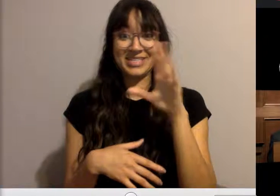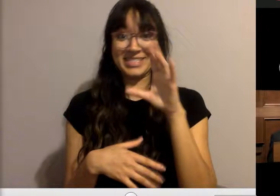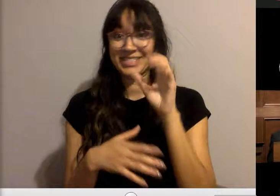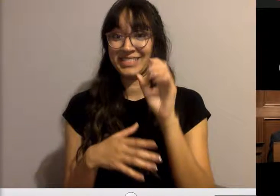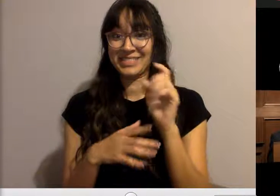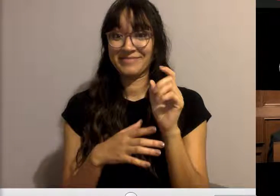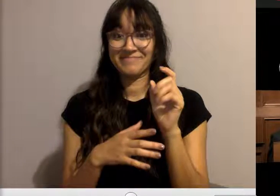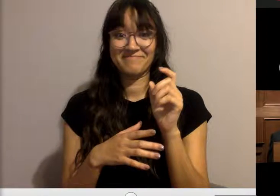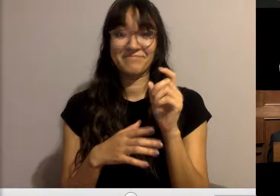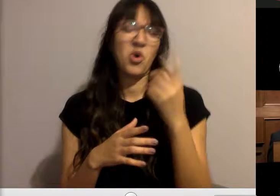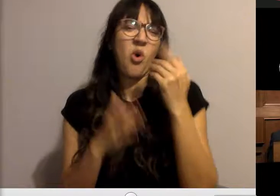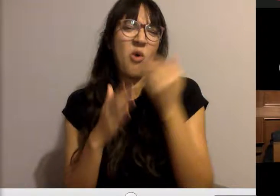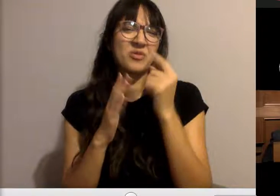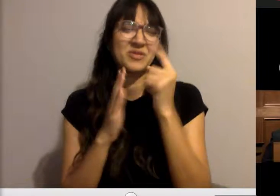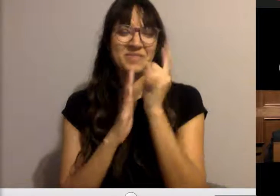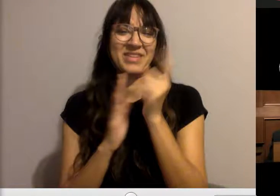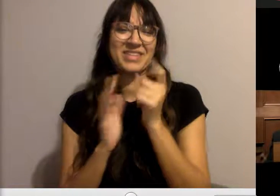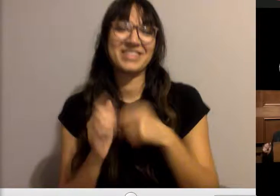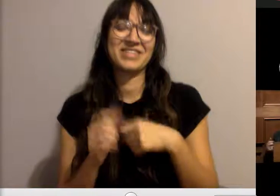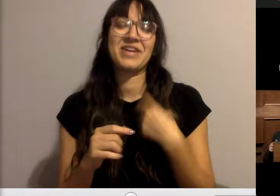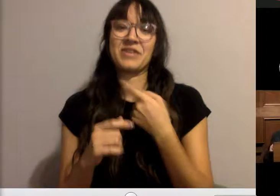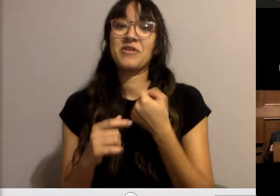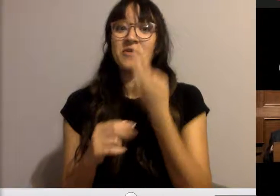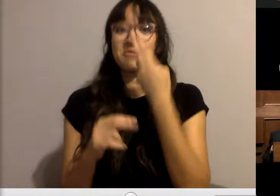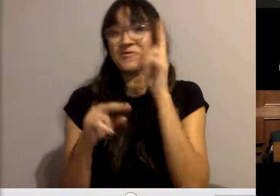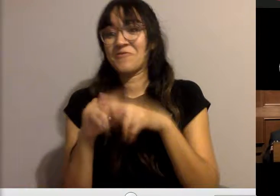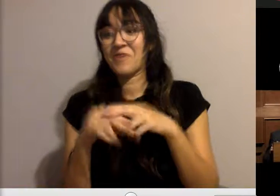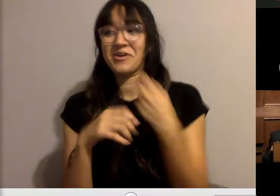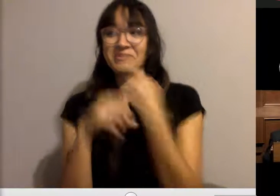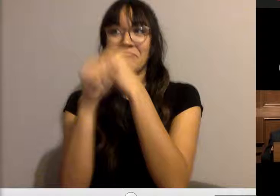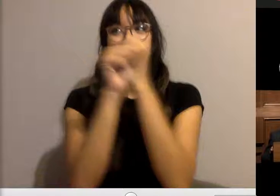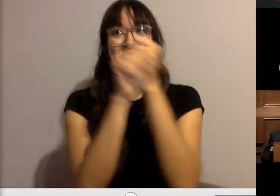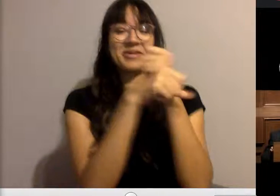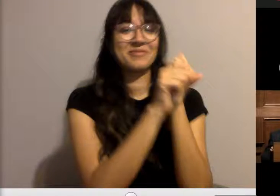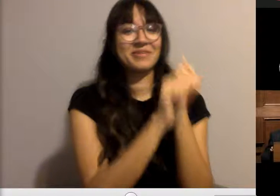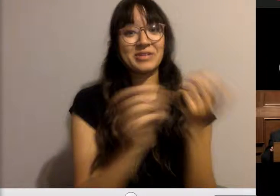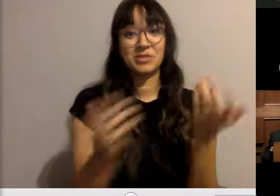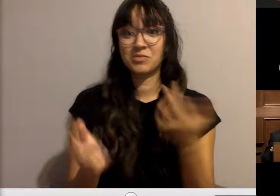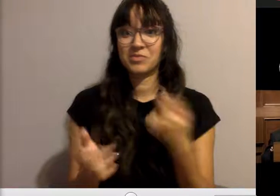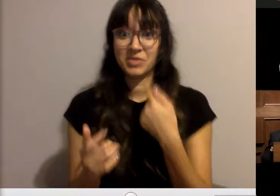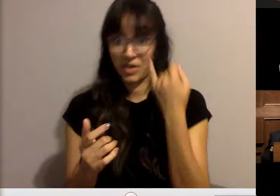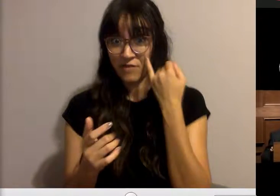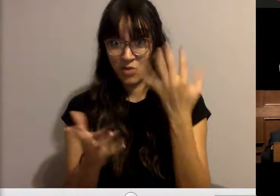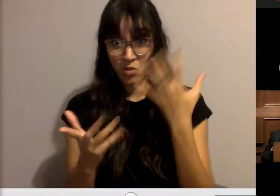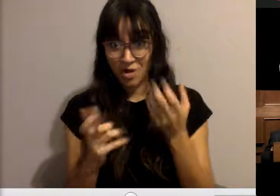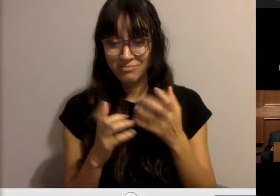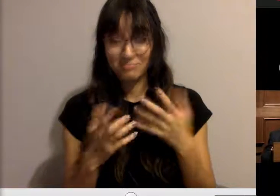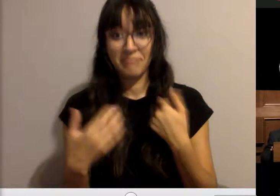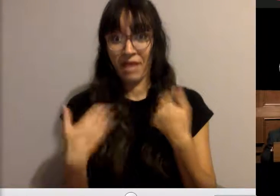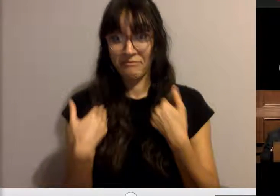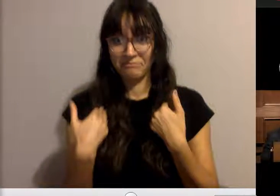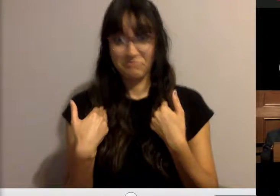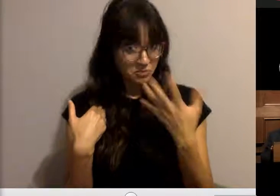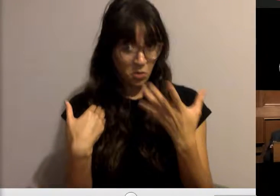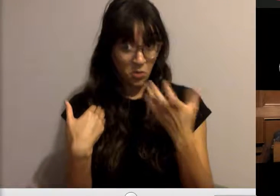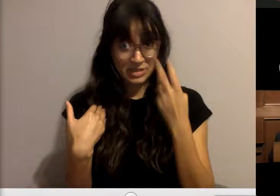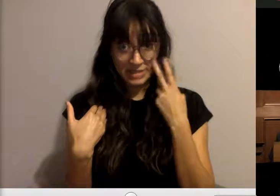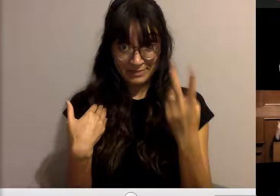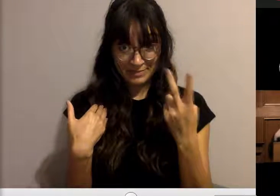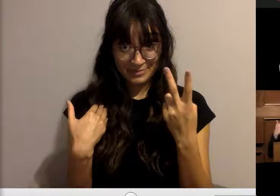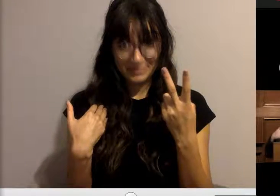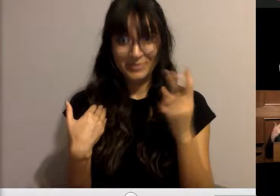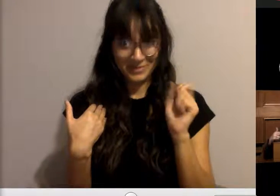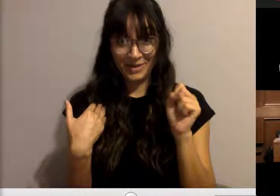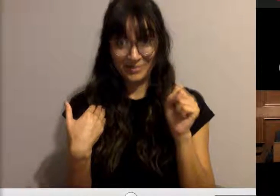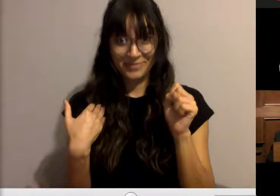lot of fun to make. So anyway, we'll see. But if you want, I've got it. Do you want to see it? Yeah? Okay, let's see if